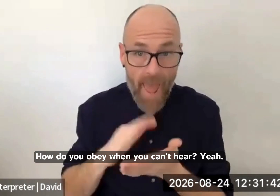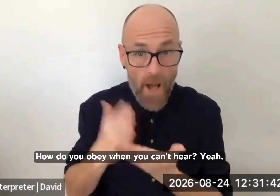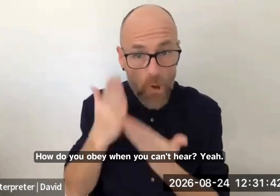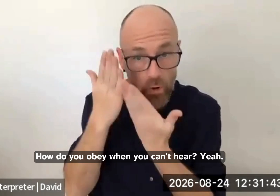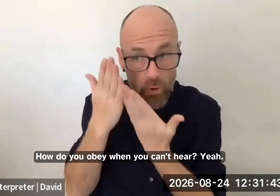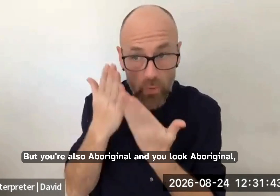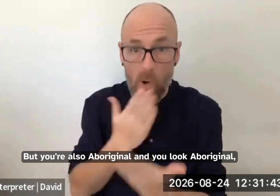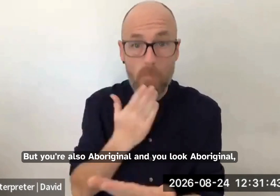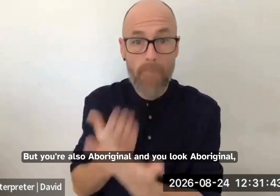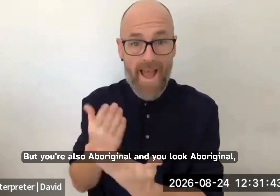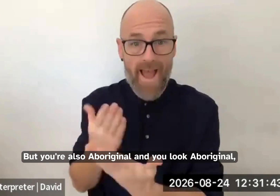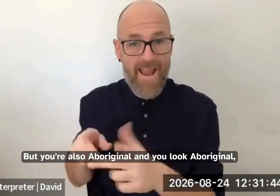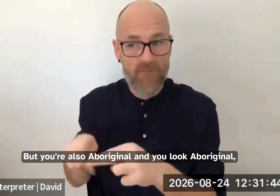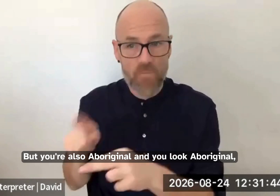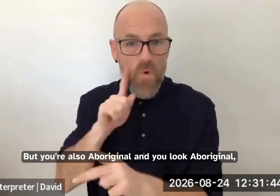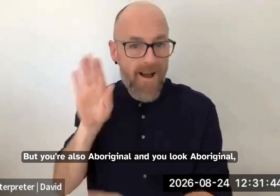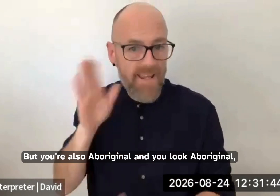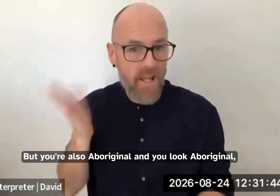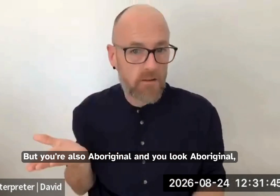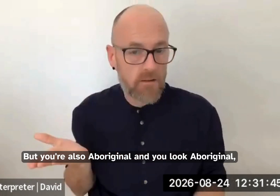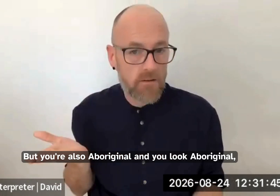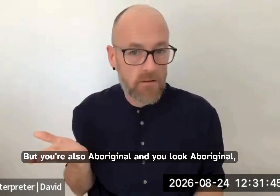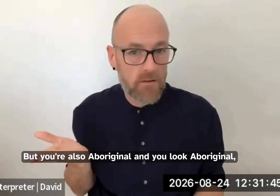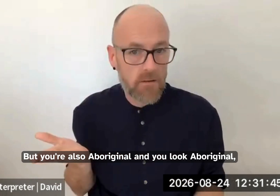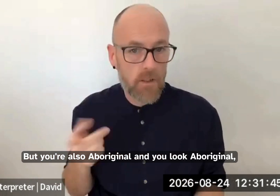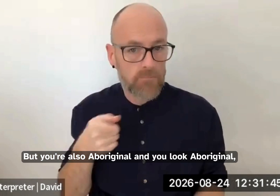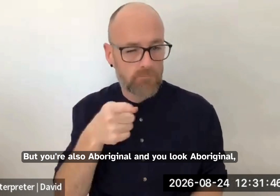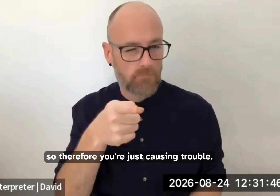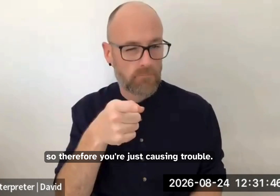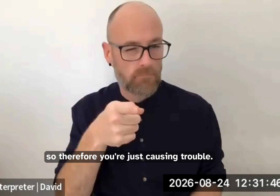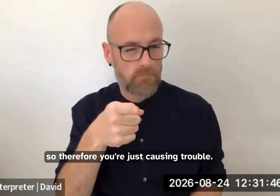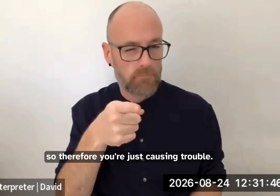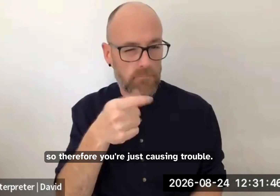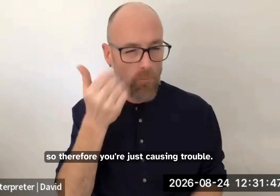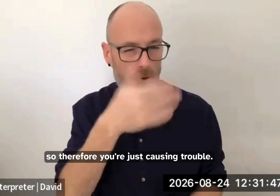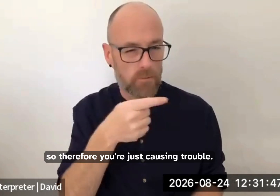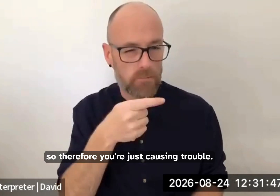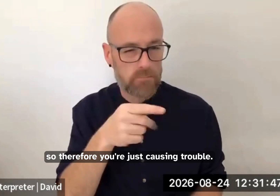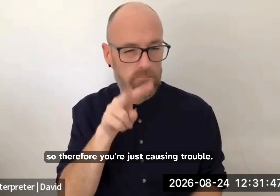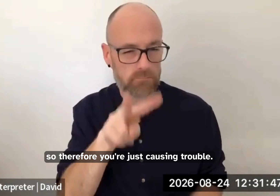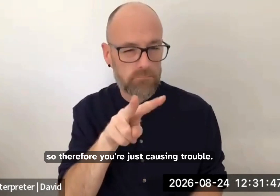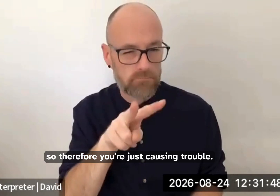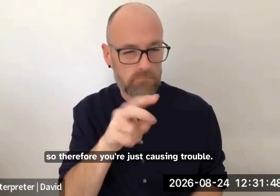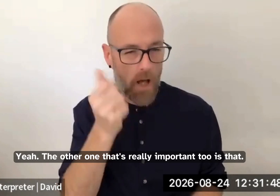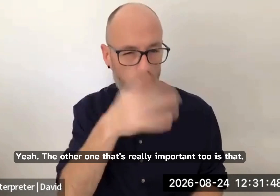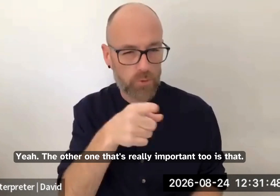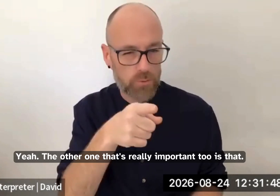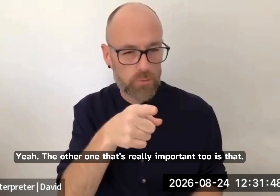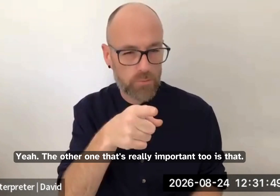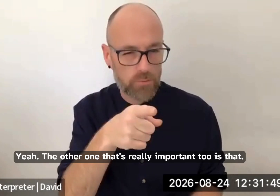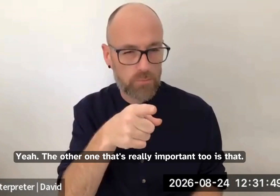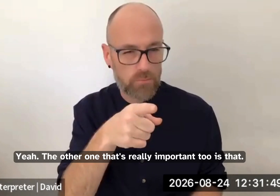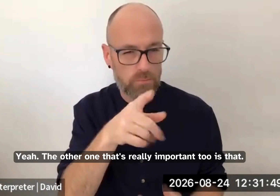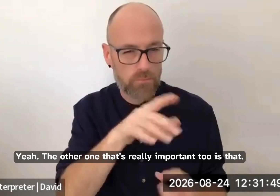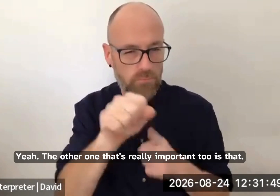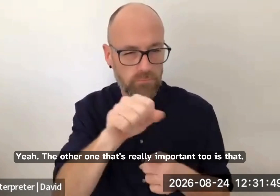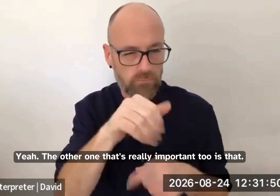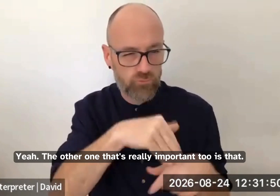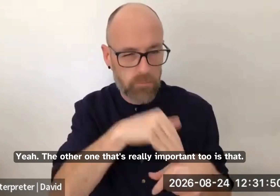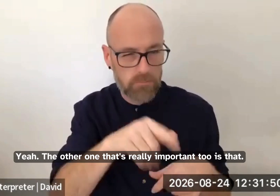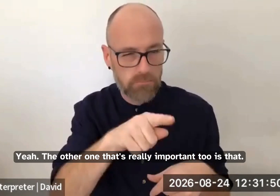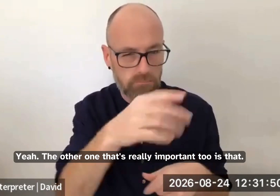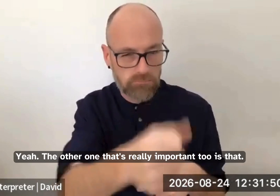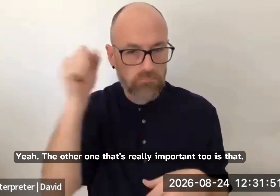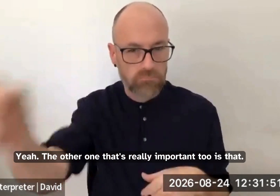hear? Yeah. But you're also Aboriginal and you look Aboriginal, so therefore you're just causing trouble. Yeah. The other one that's